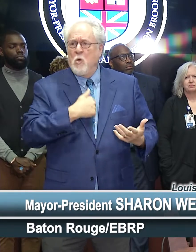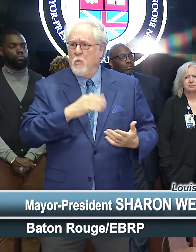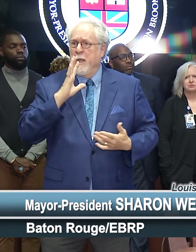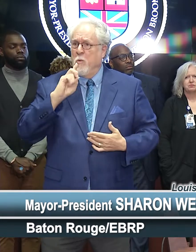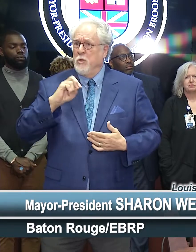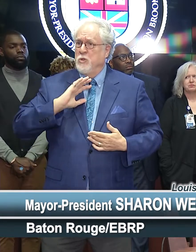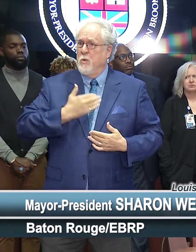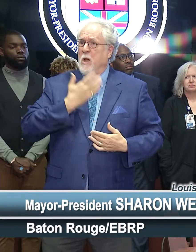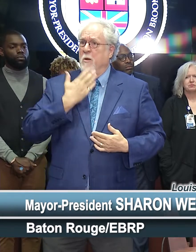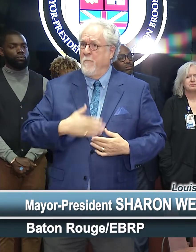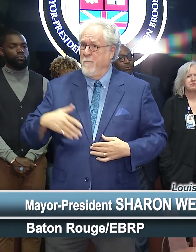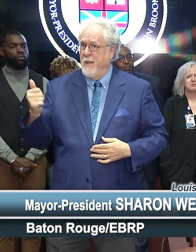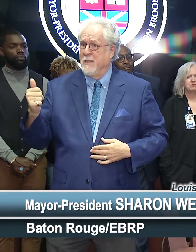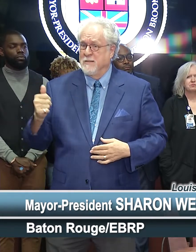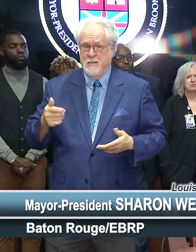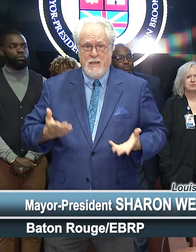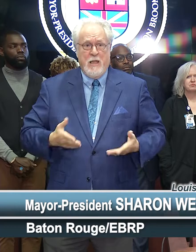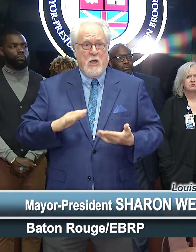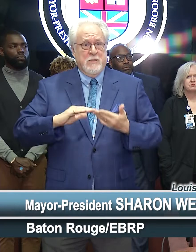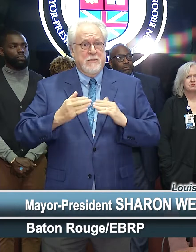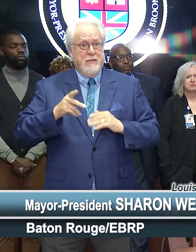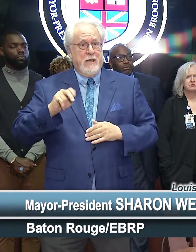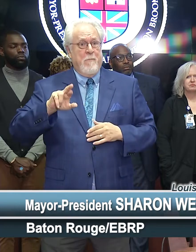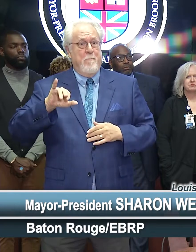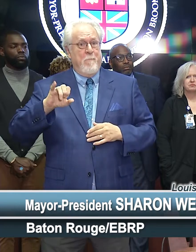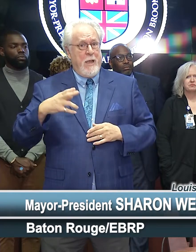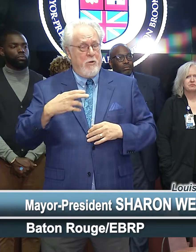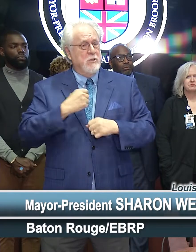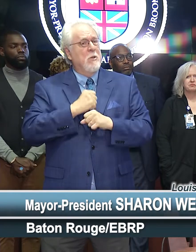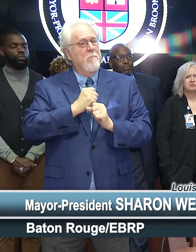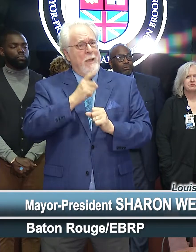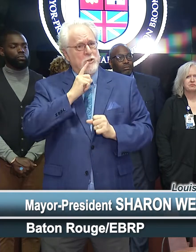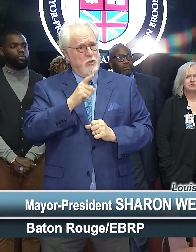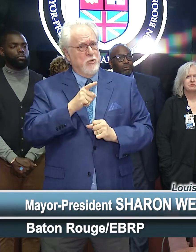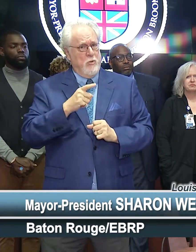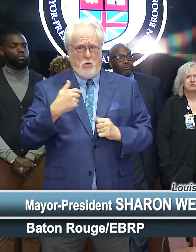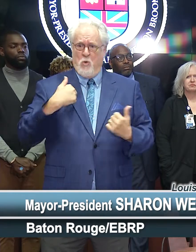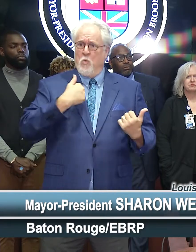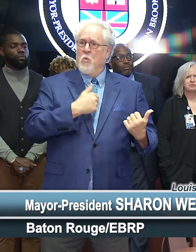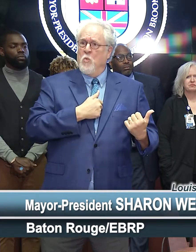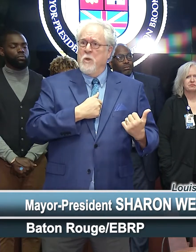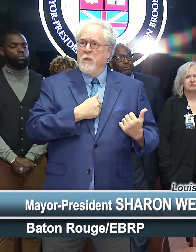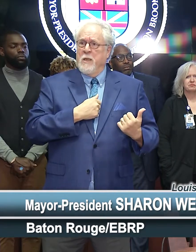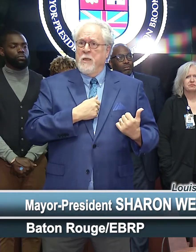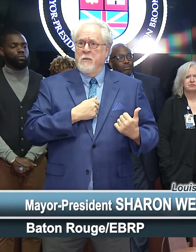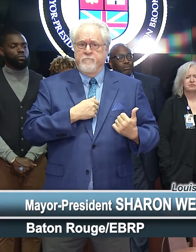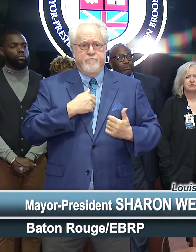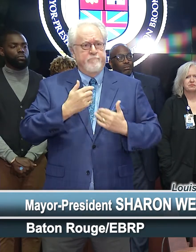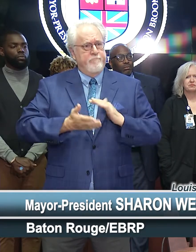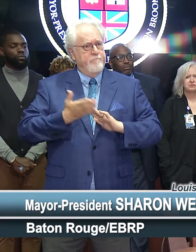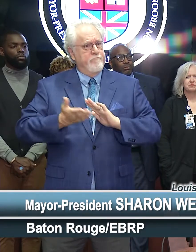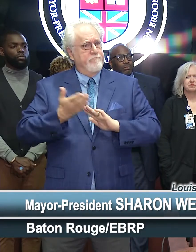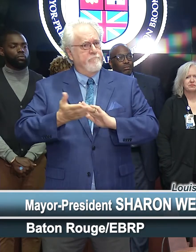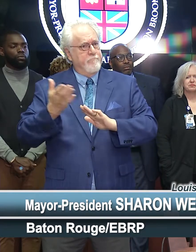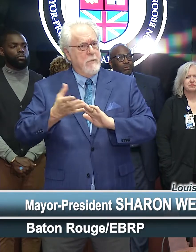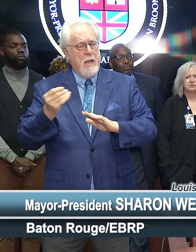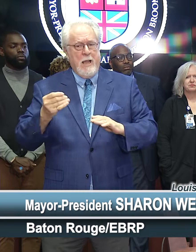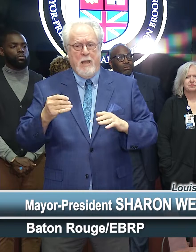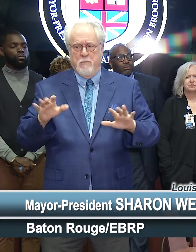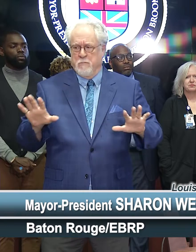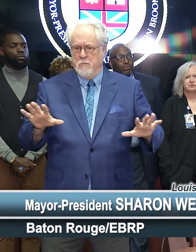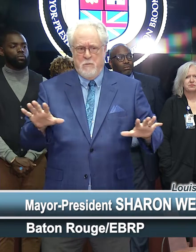do our best as city parish government to make sure we operate and